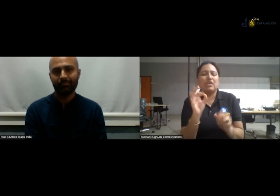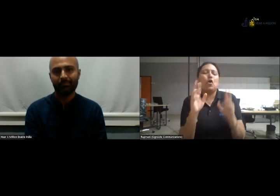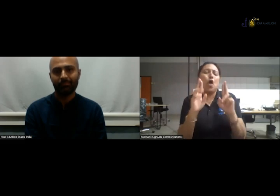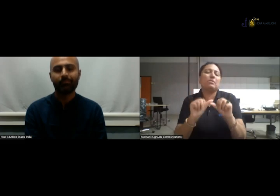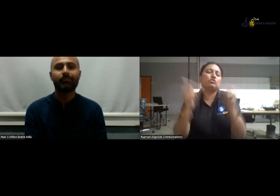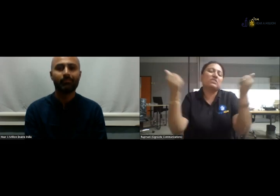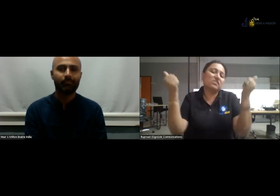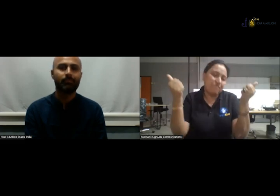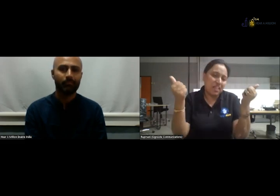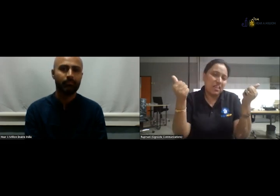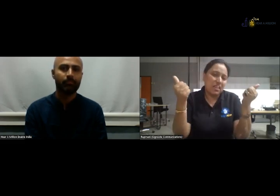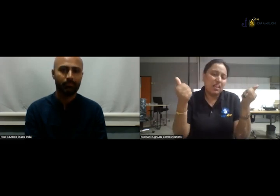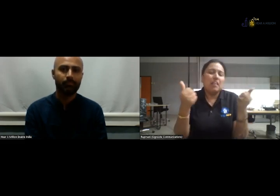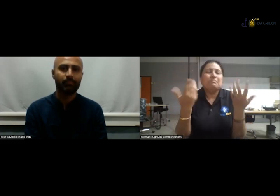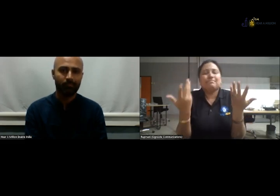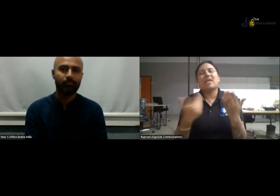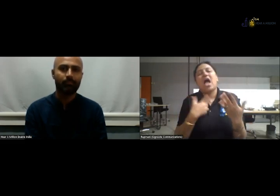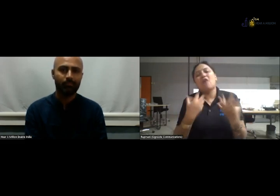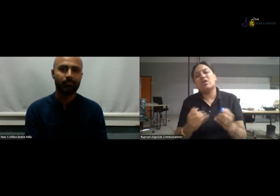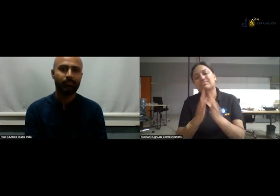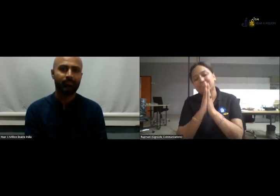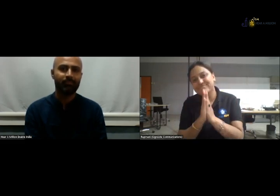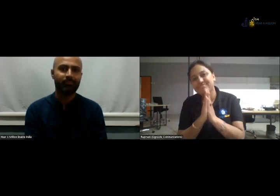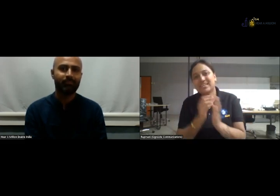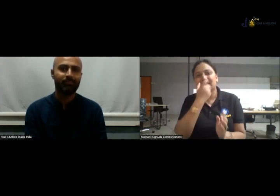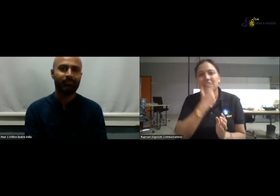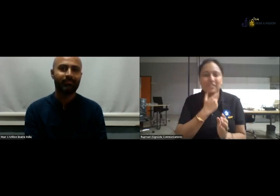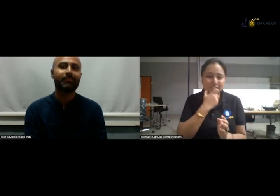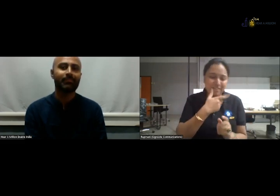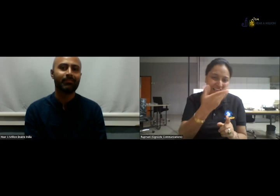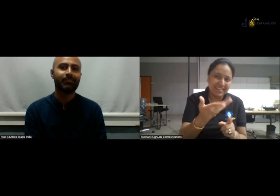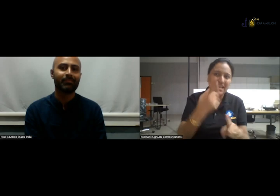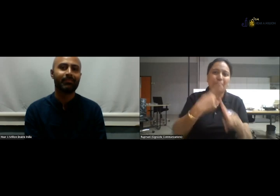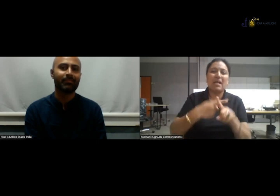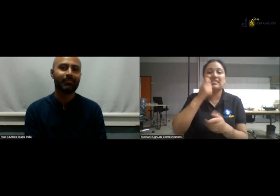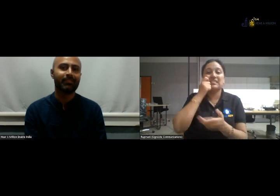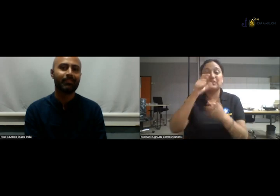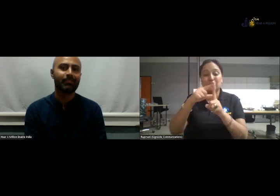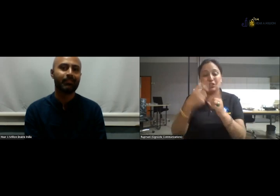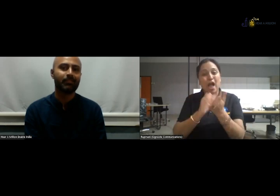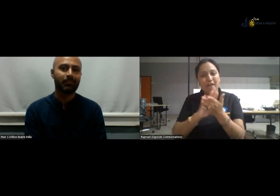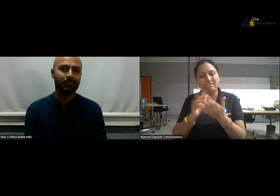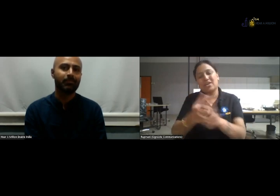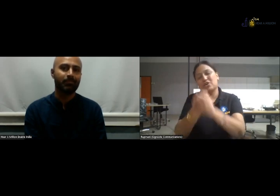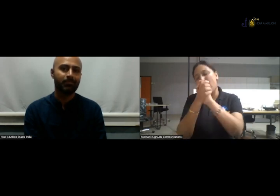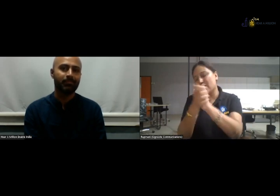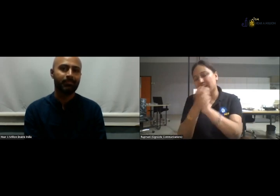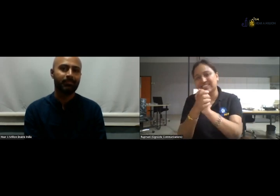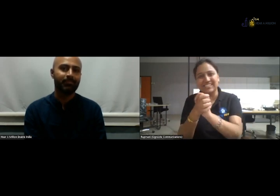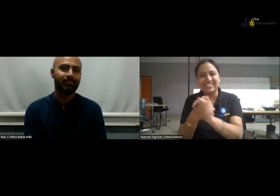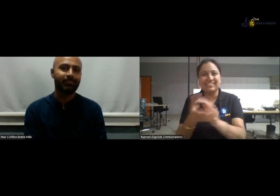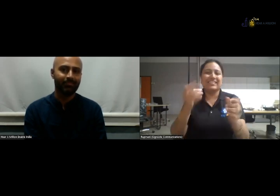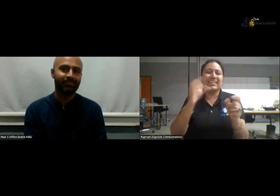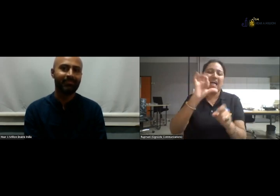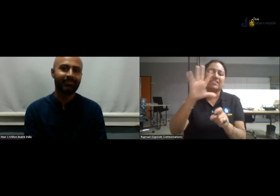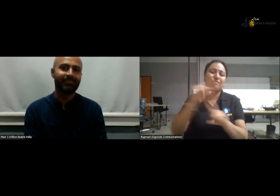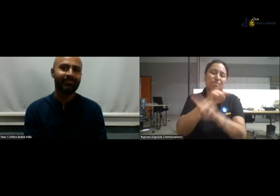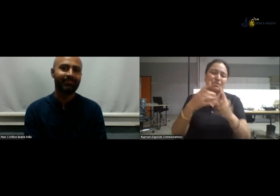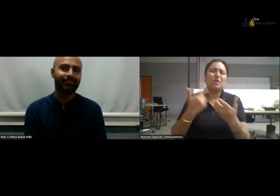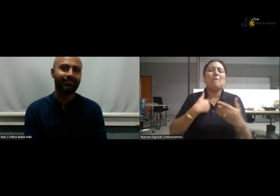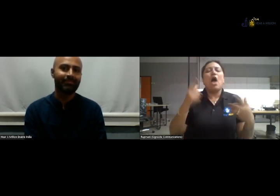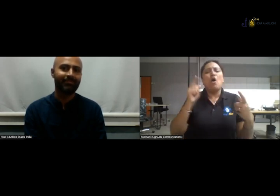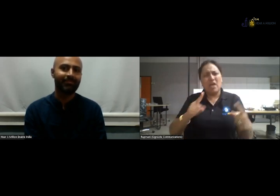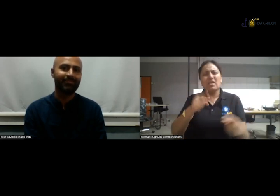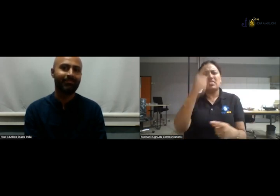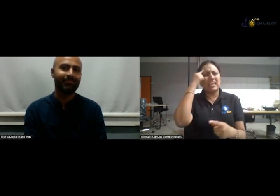do in your life. I hope you will, yeah, get success. I hope you will smile. You must smile. So that's